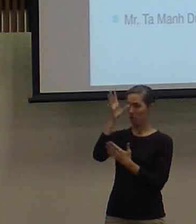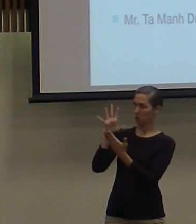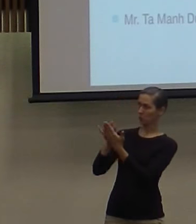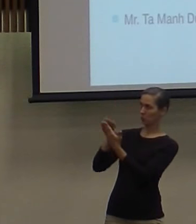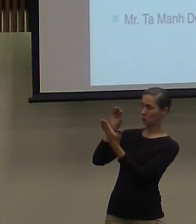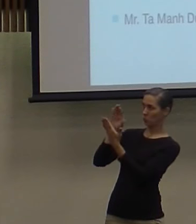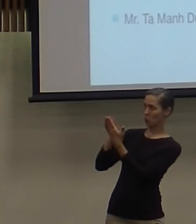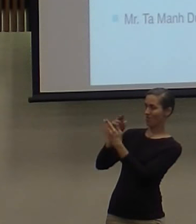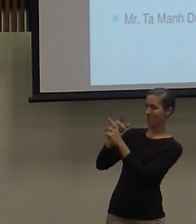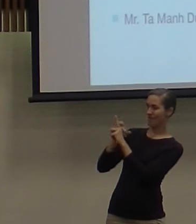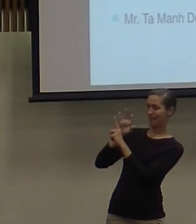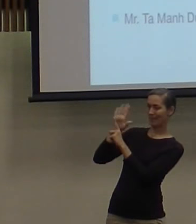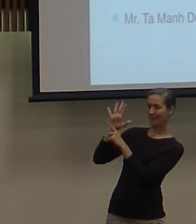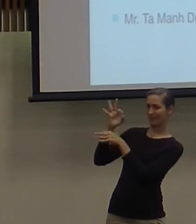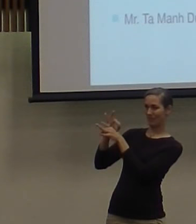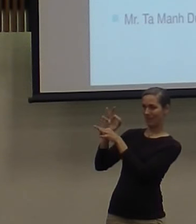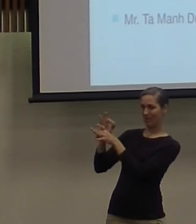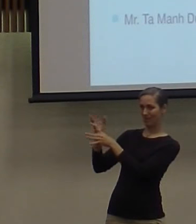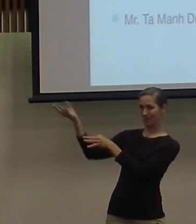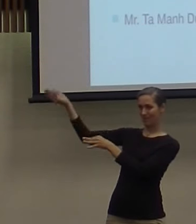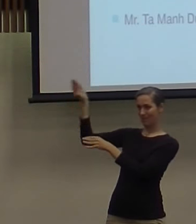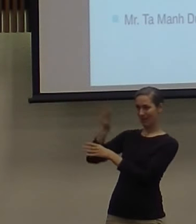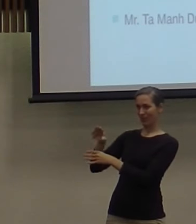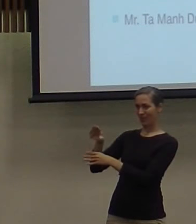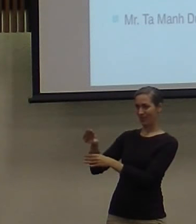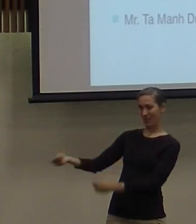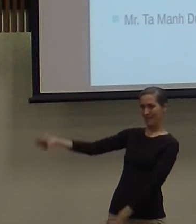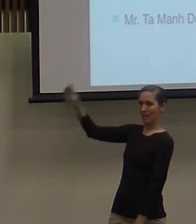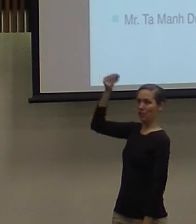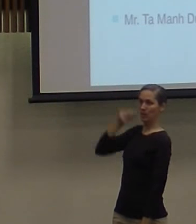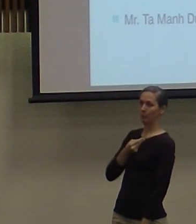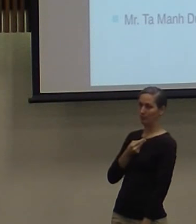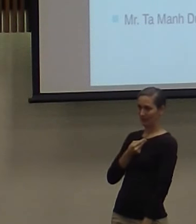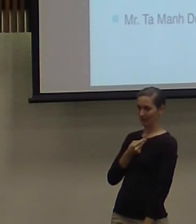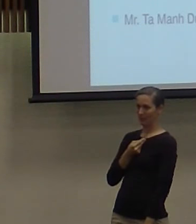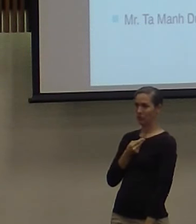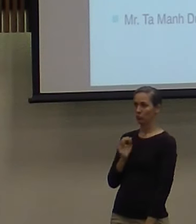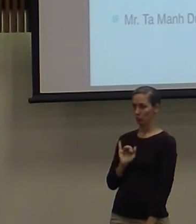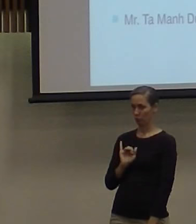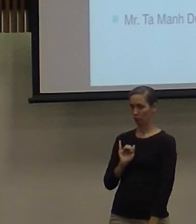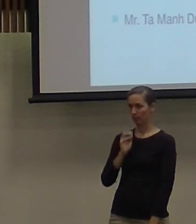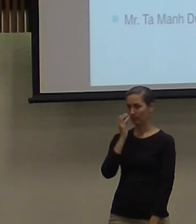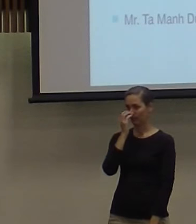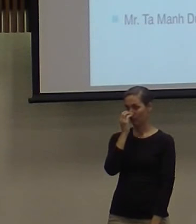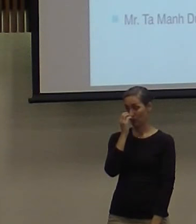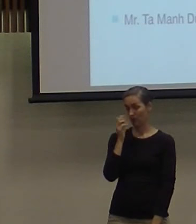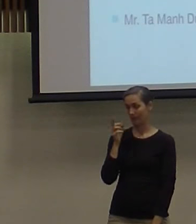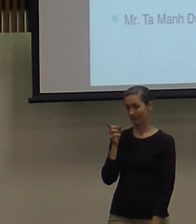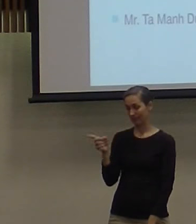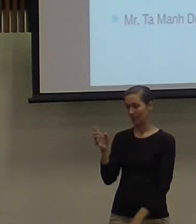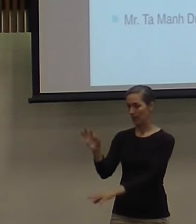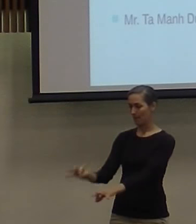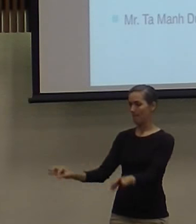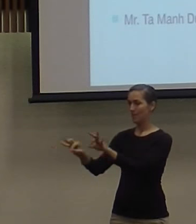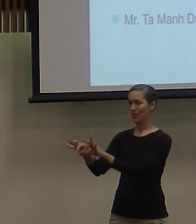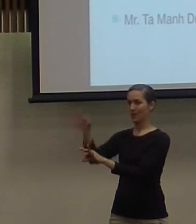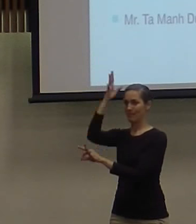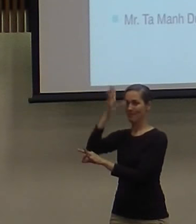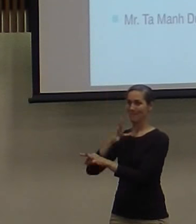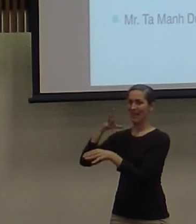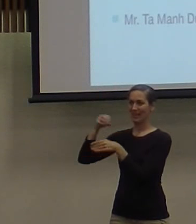from his faith, and I am too. So this man is very important for the work in Vietnam.